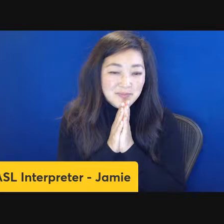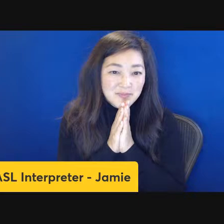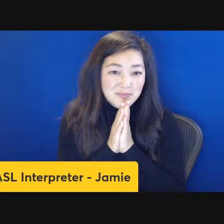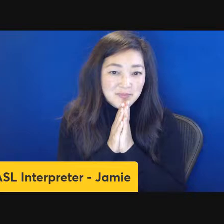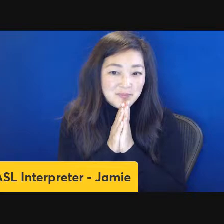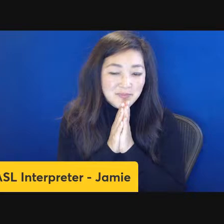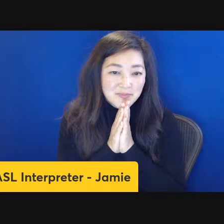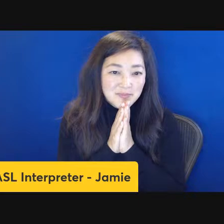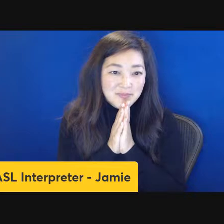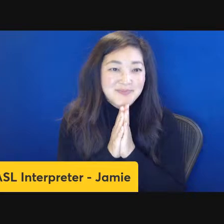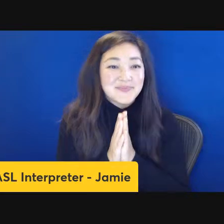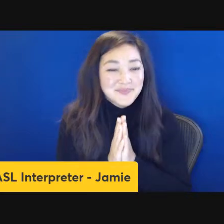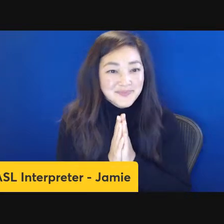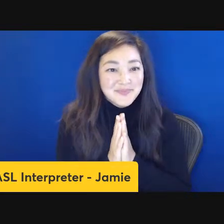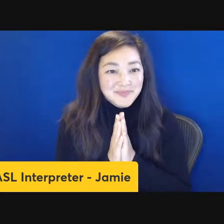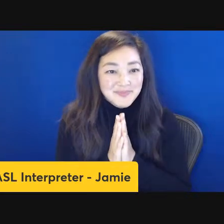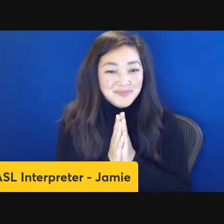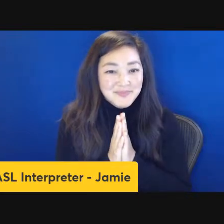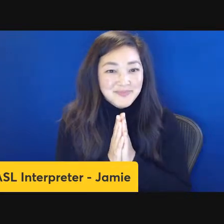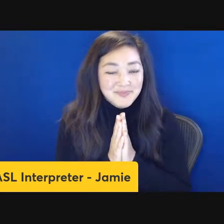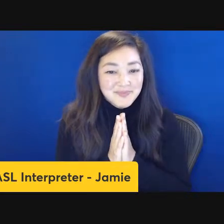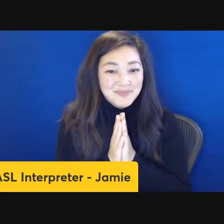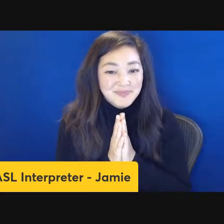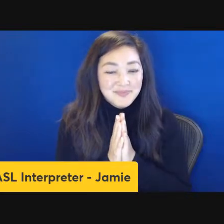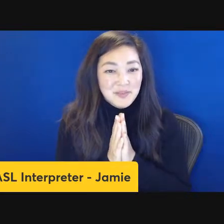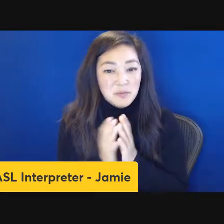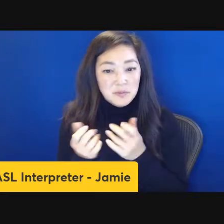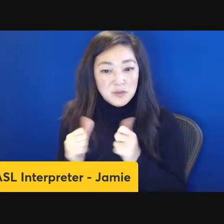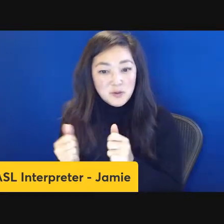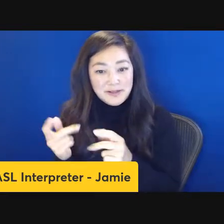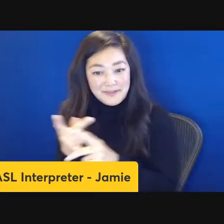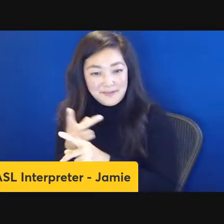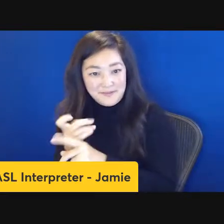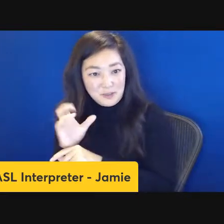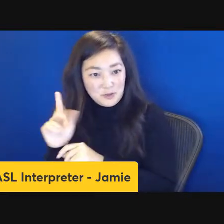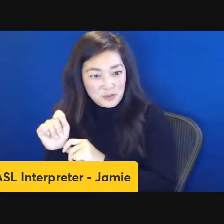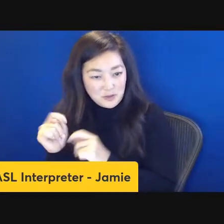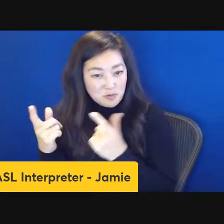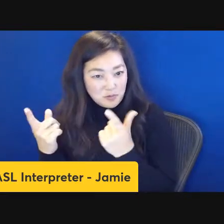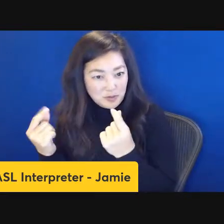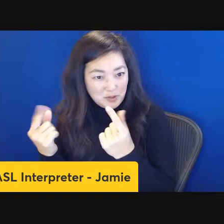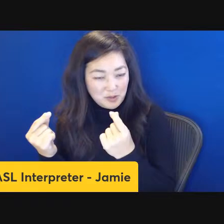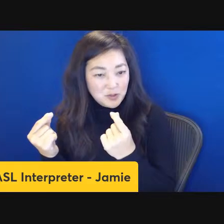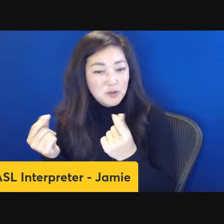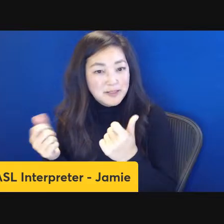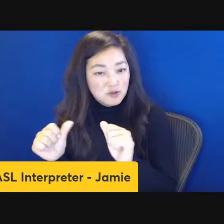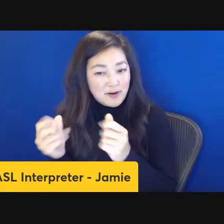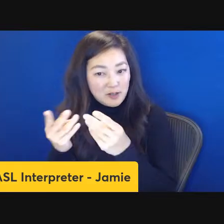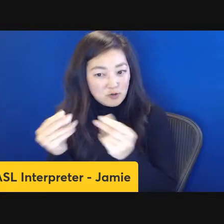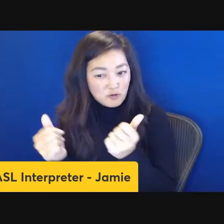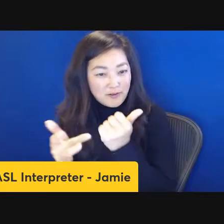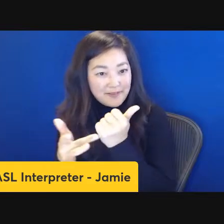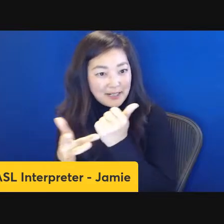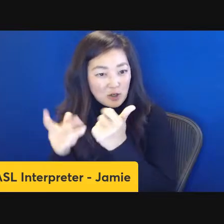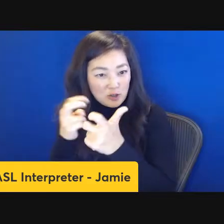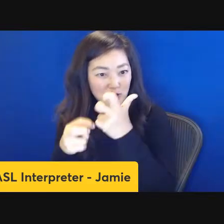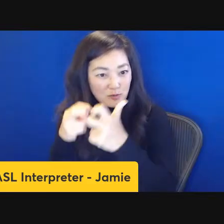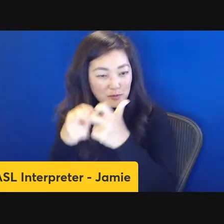So as we work behind the scenes to address the technology problems,